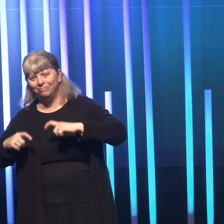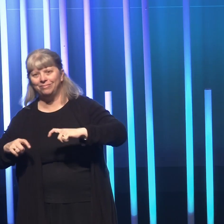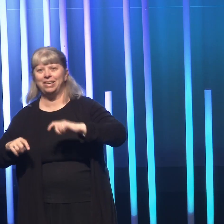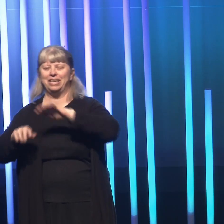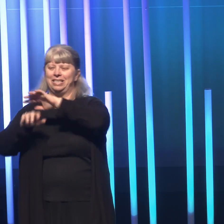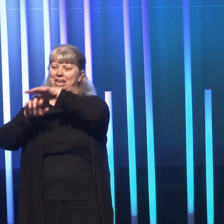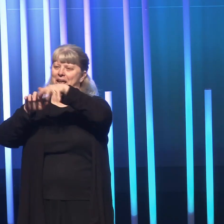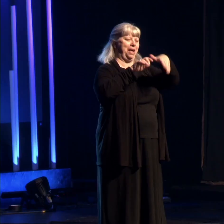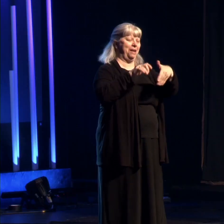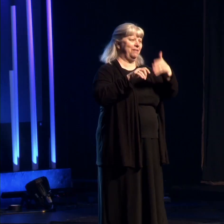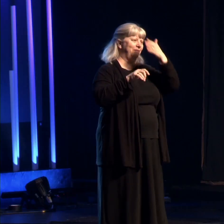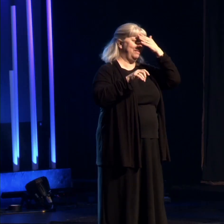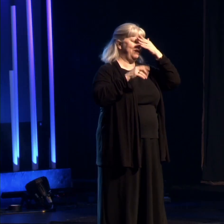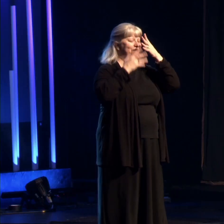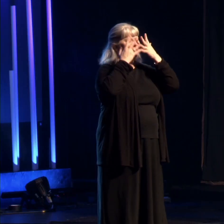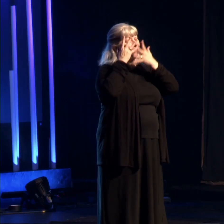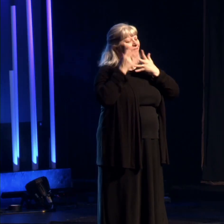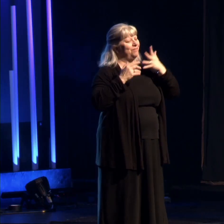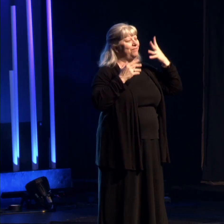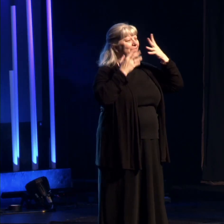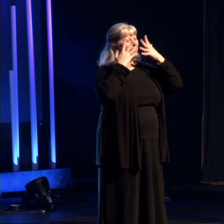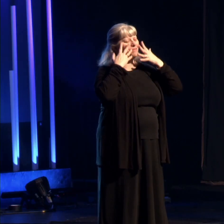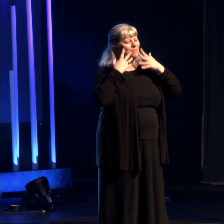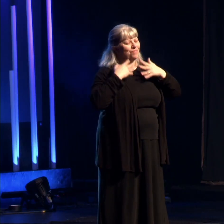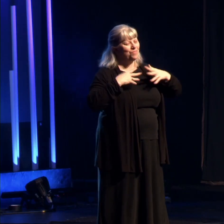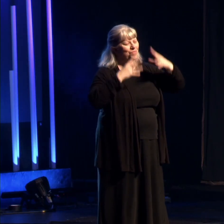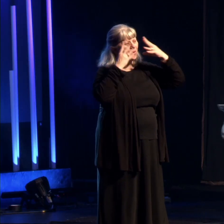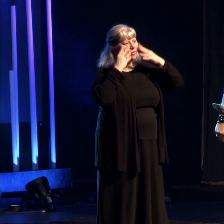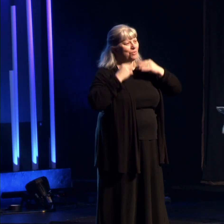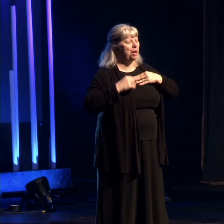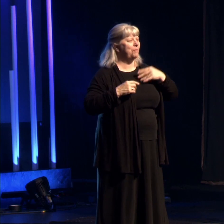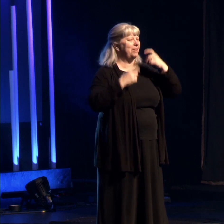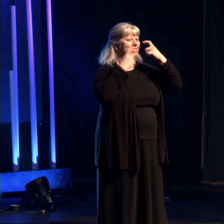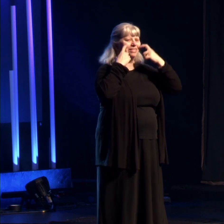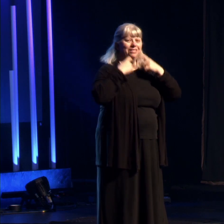the head, his forehead, his face, just wet with my own tears.